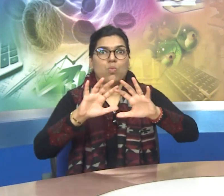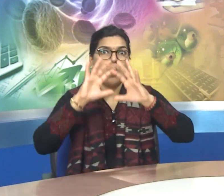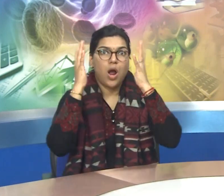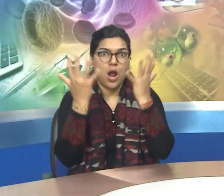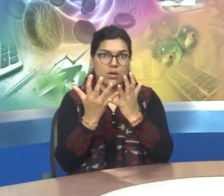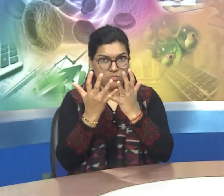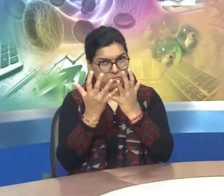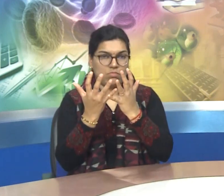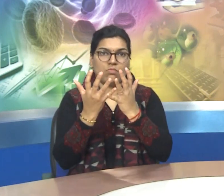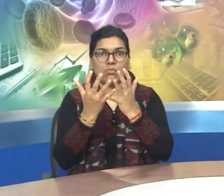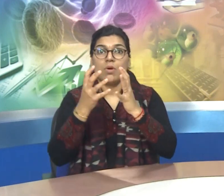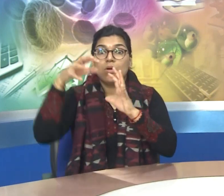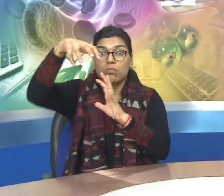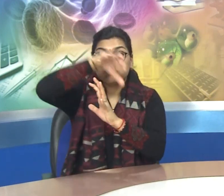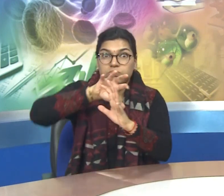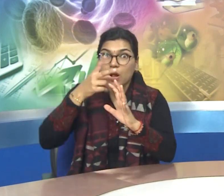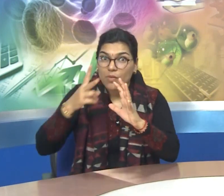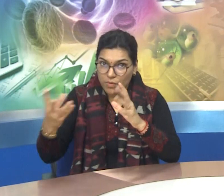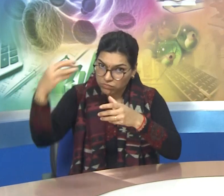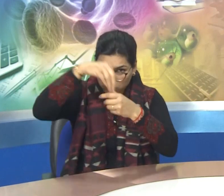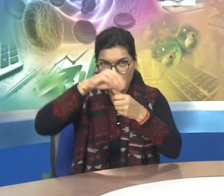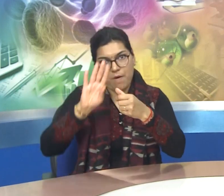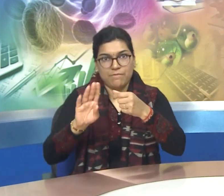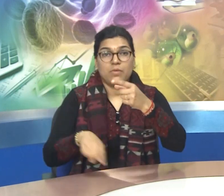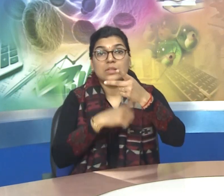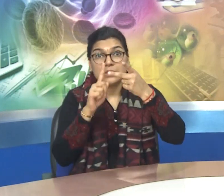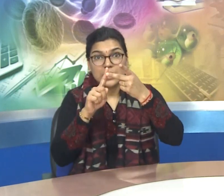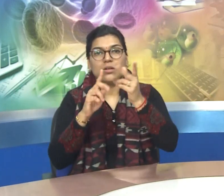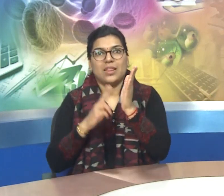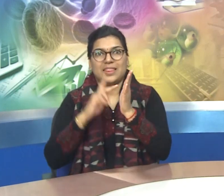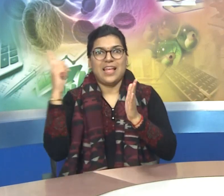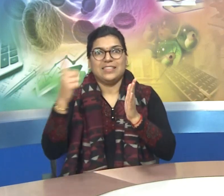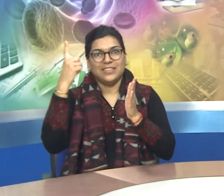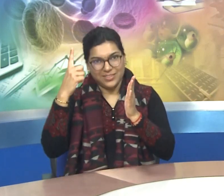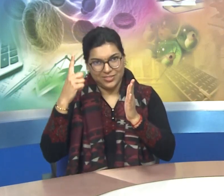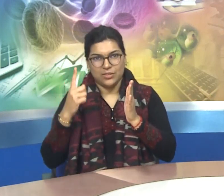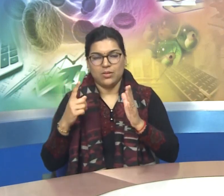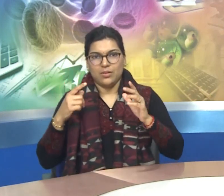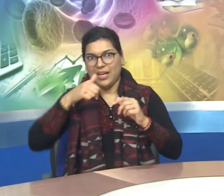types of gazetteers. The first one is international gazetteer.